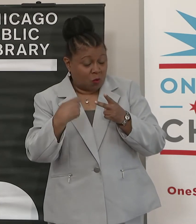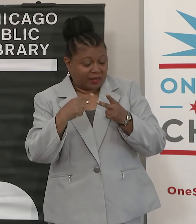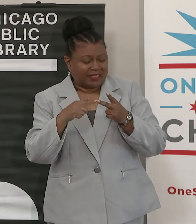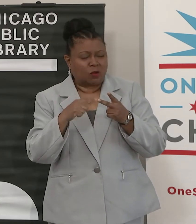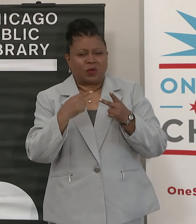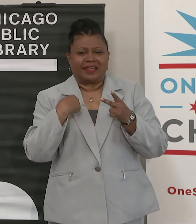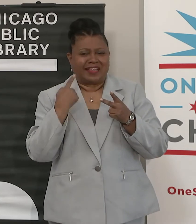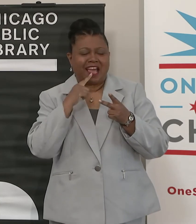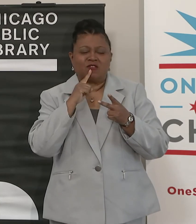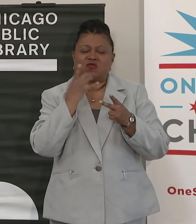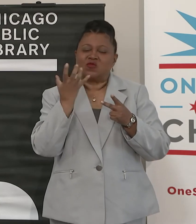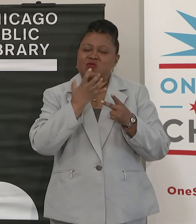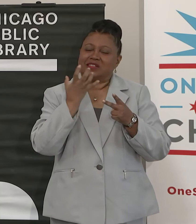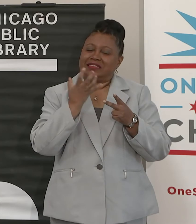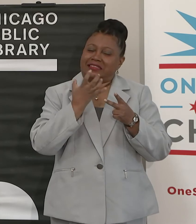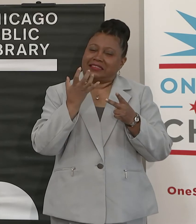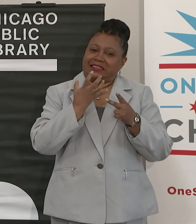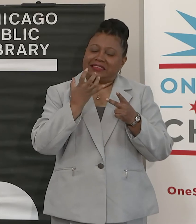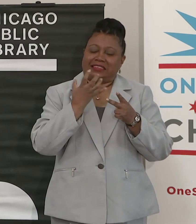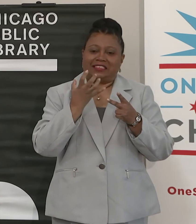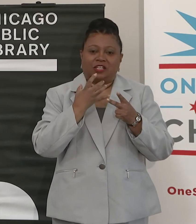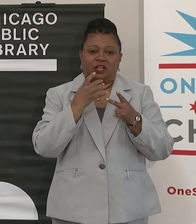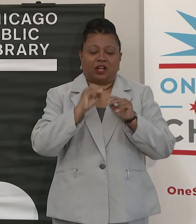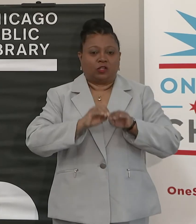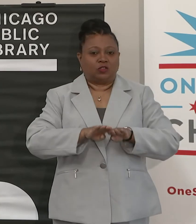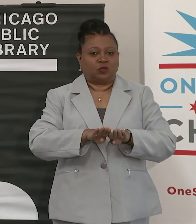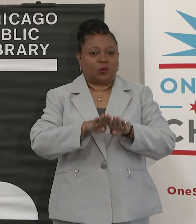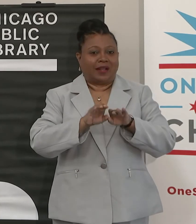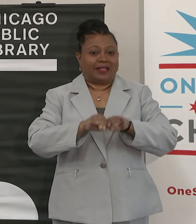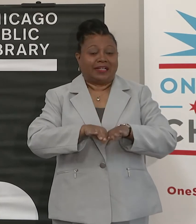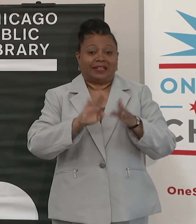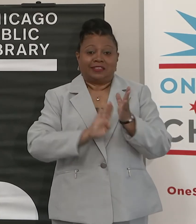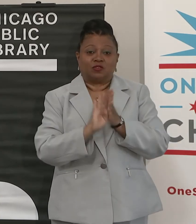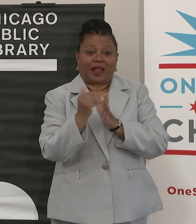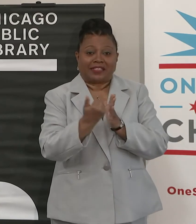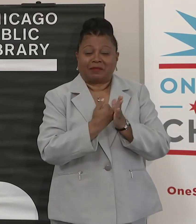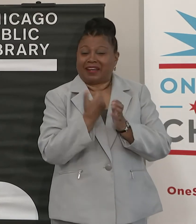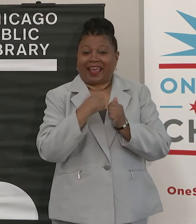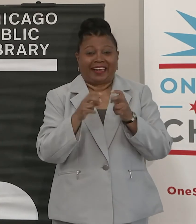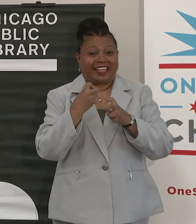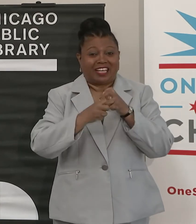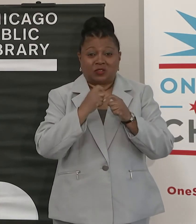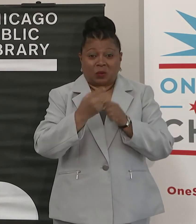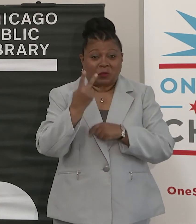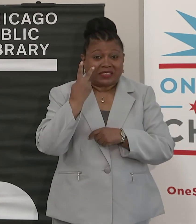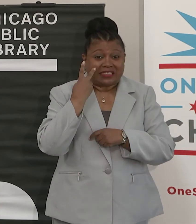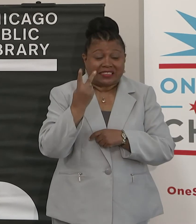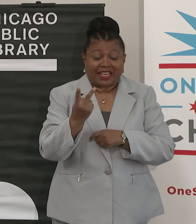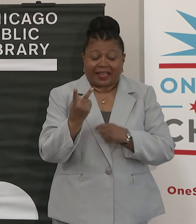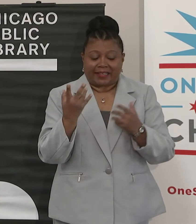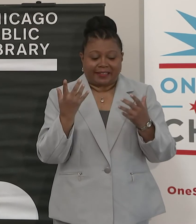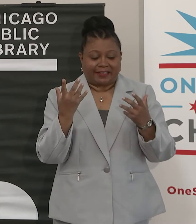we have been extraordinarily transparent about any issues where we see workplace